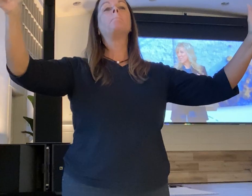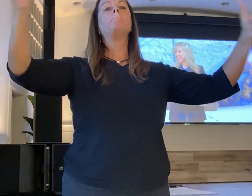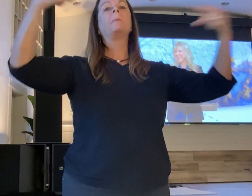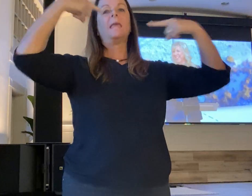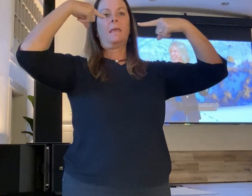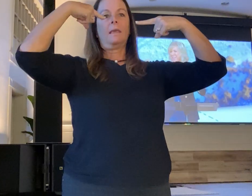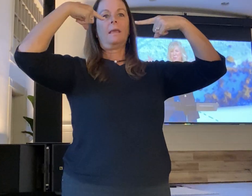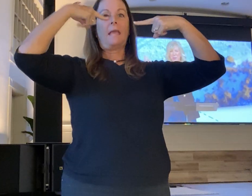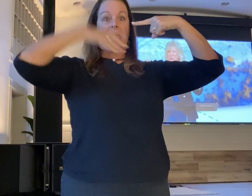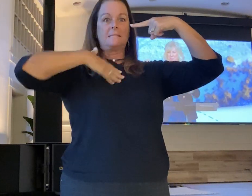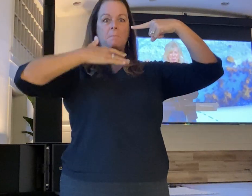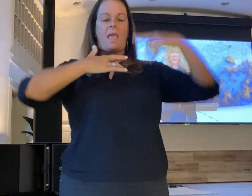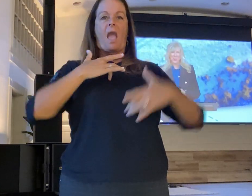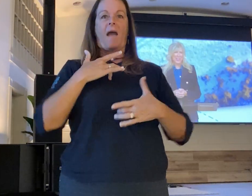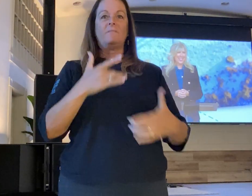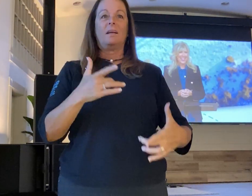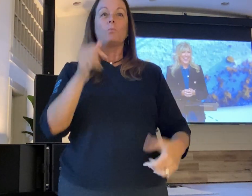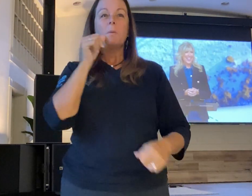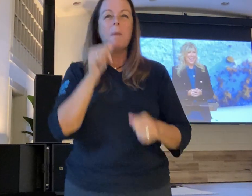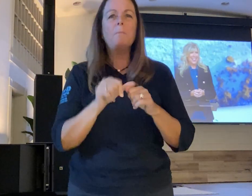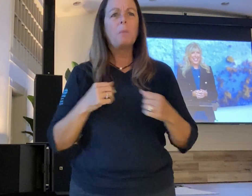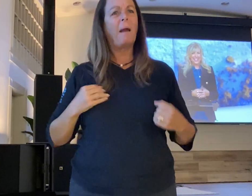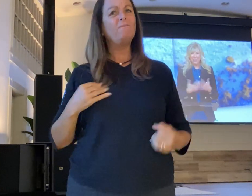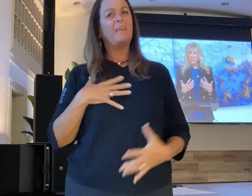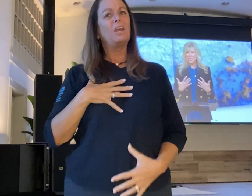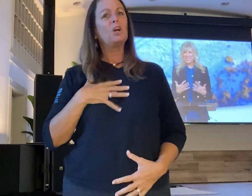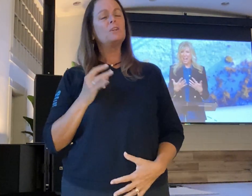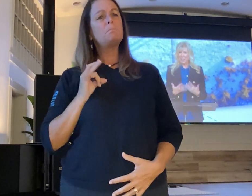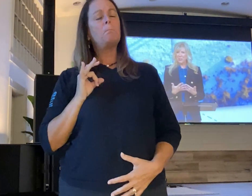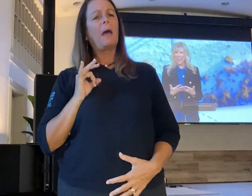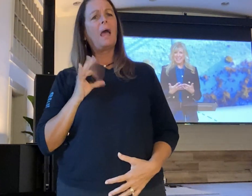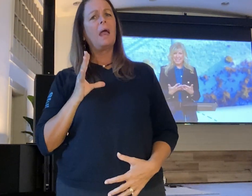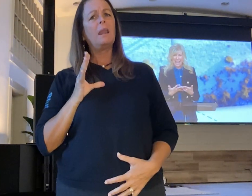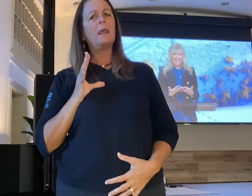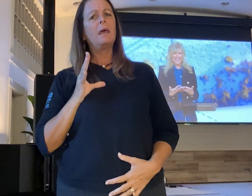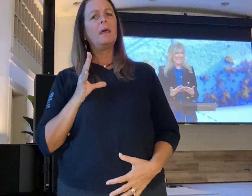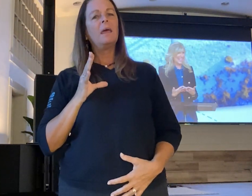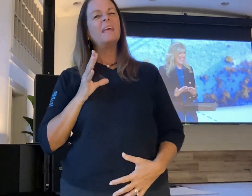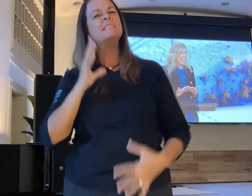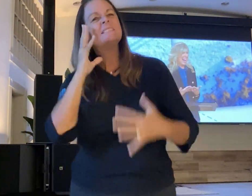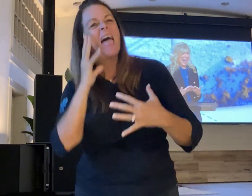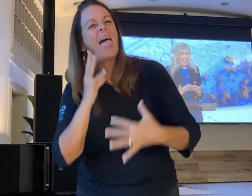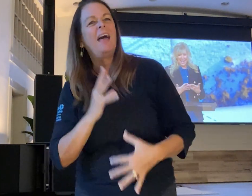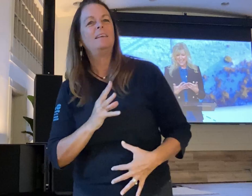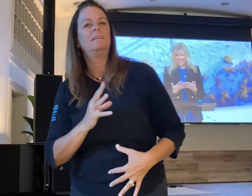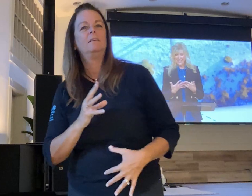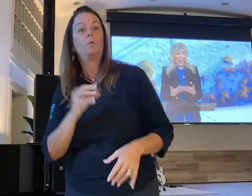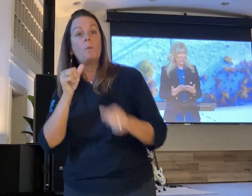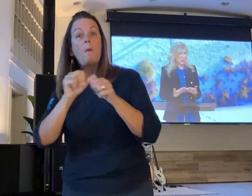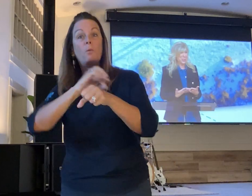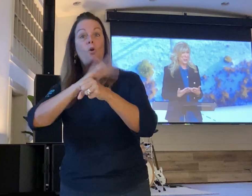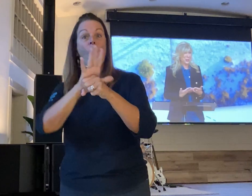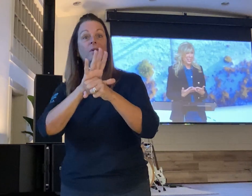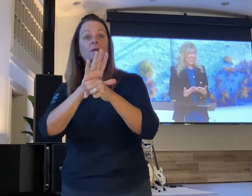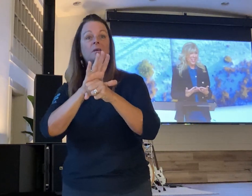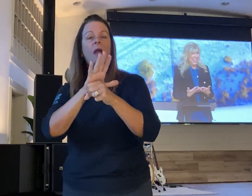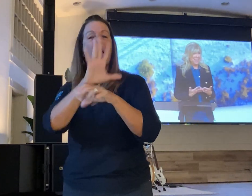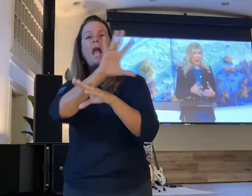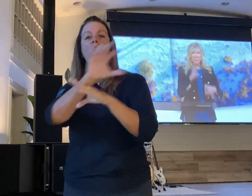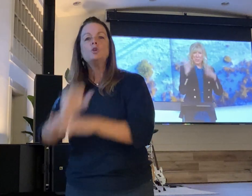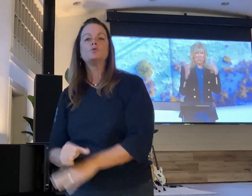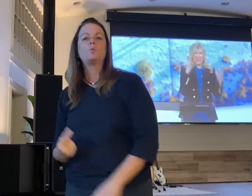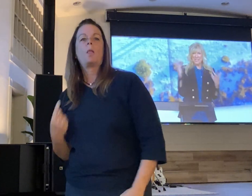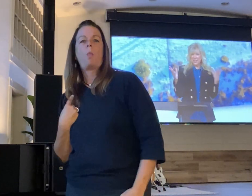years back, after just everything we went through in 2020, like, there was just this underlying sadness that I had gotten used